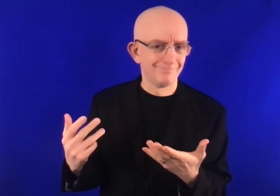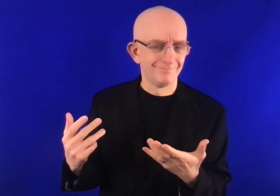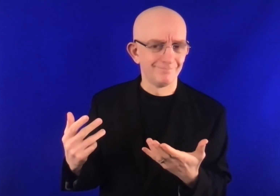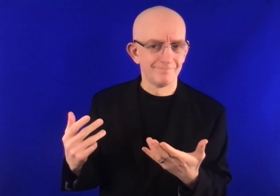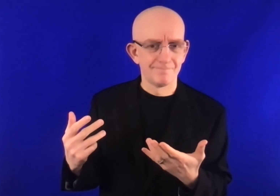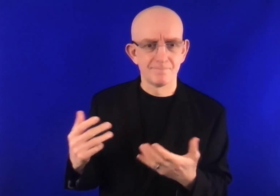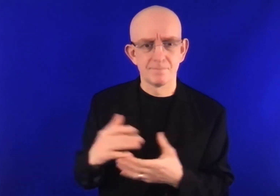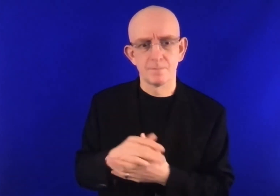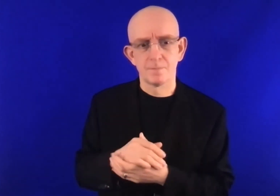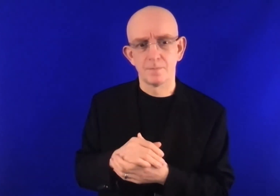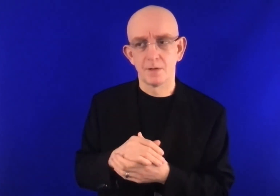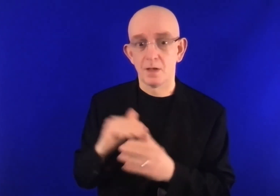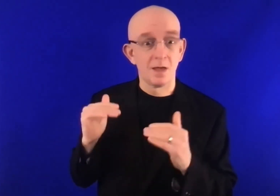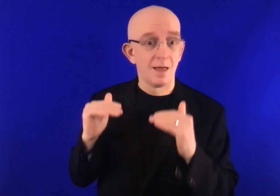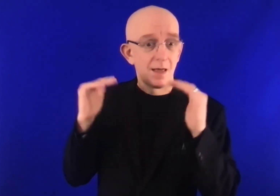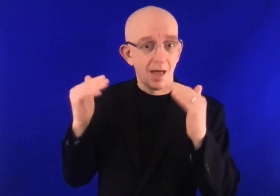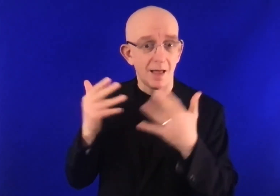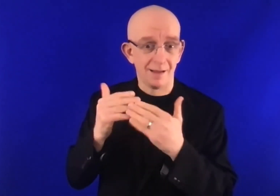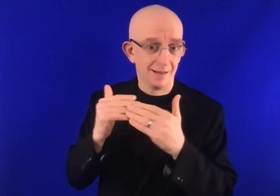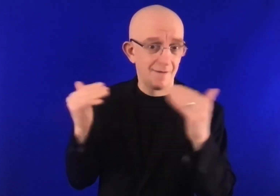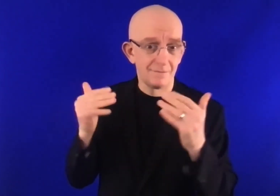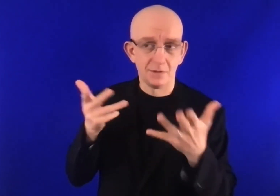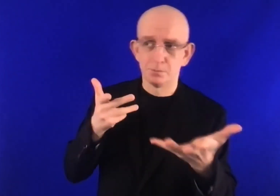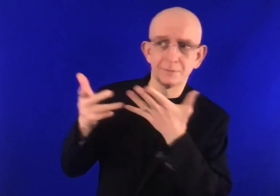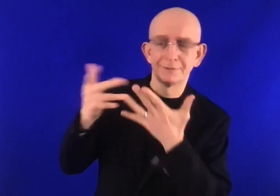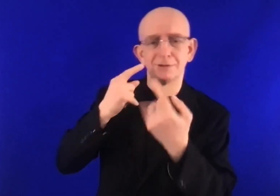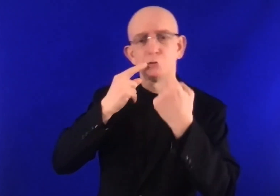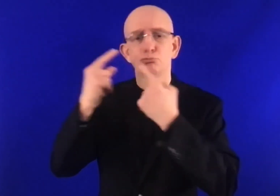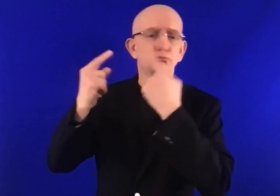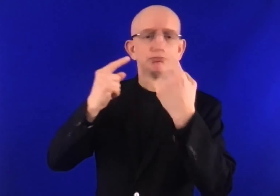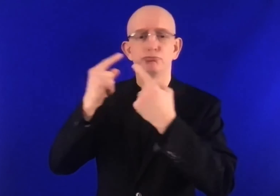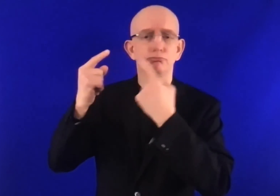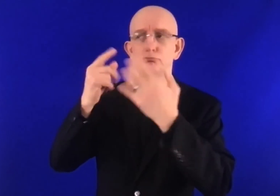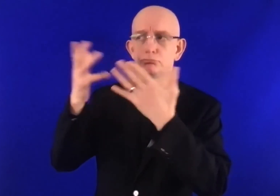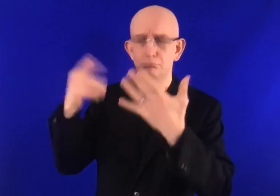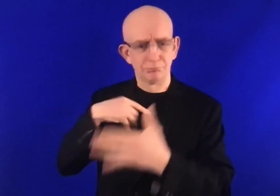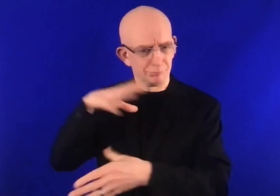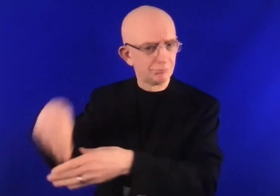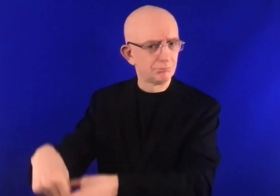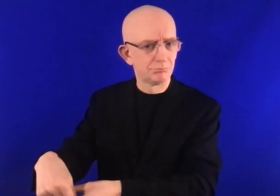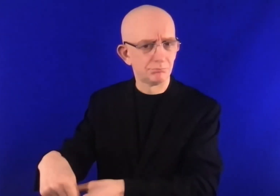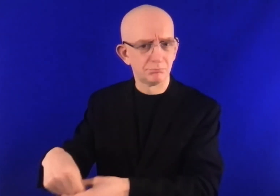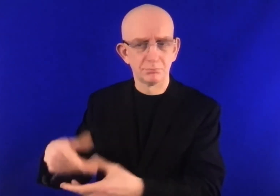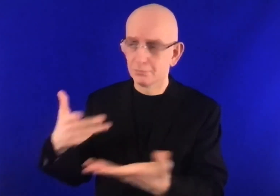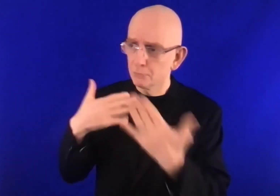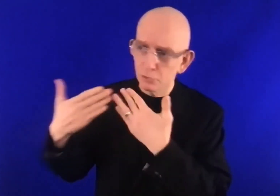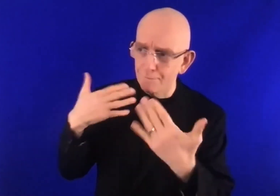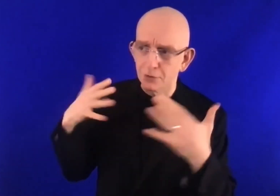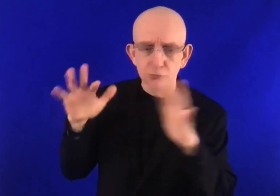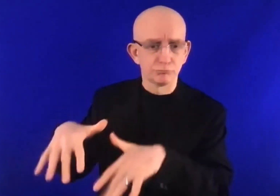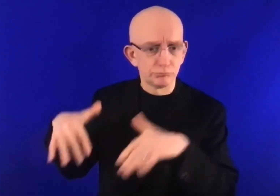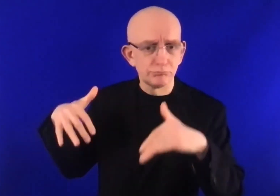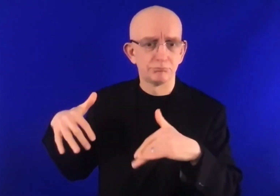high-level conferences and politics, and have